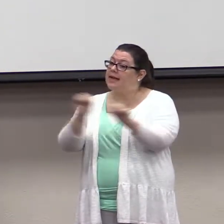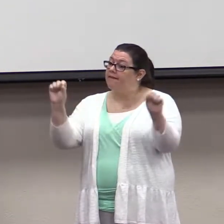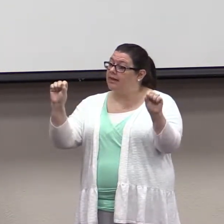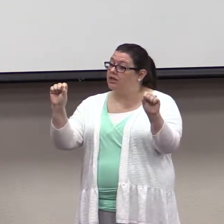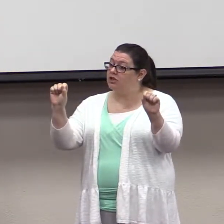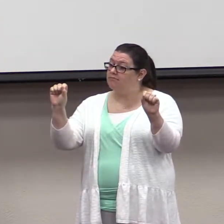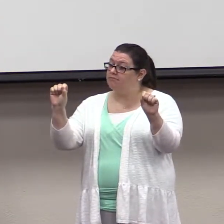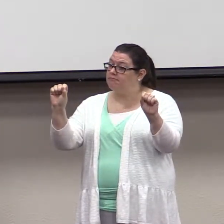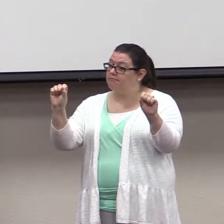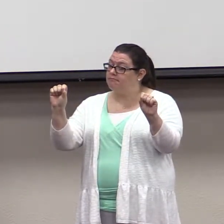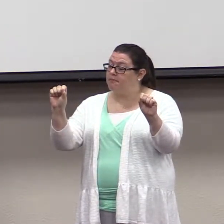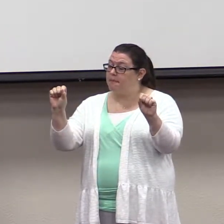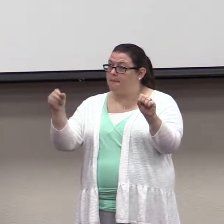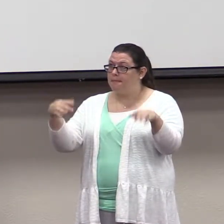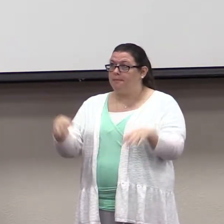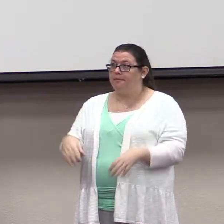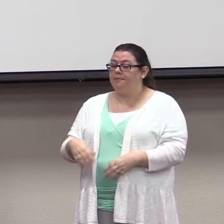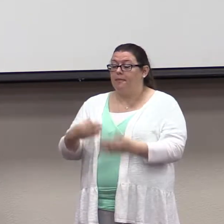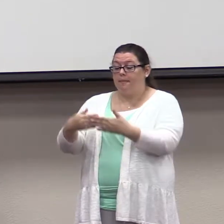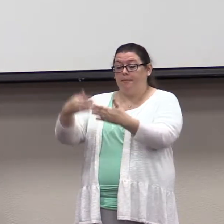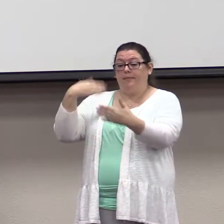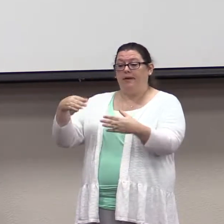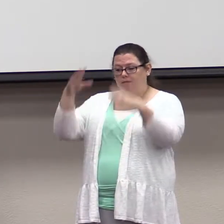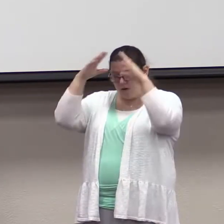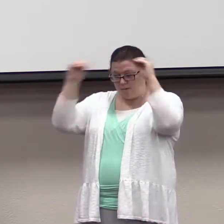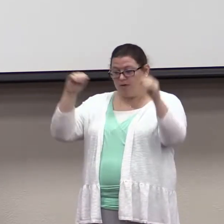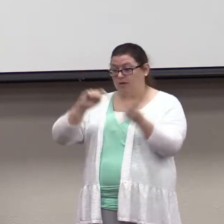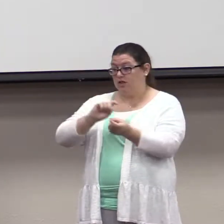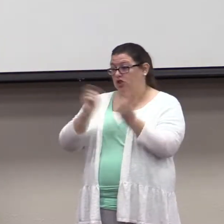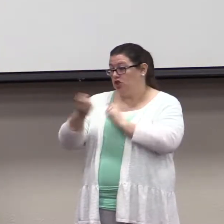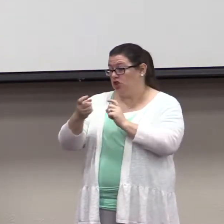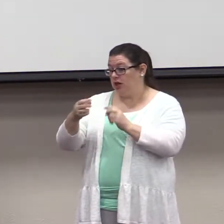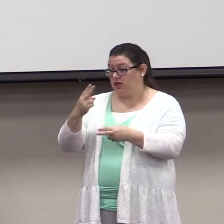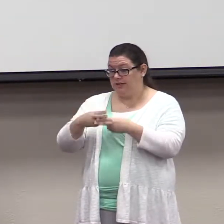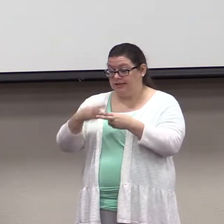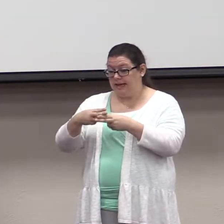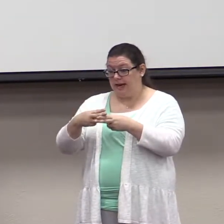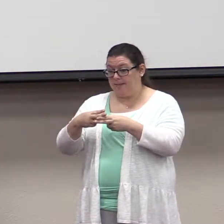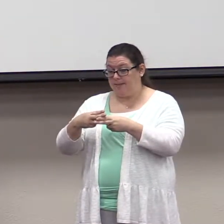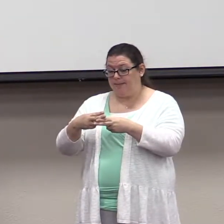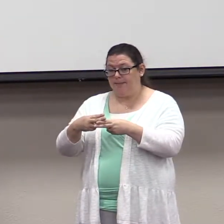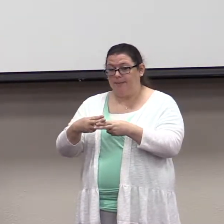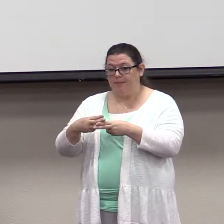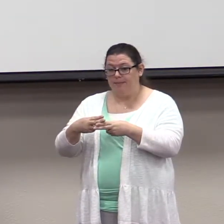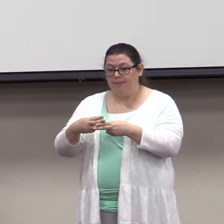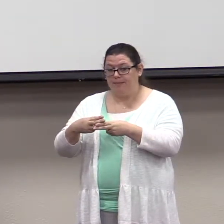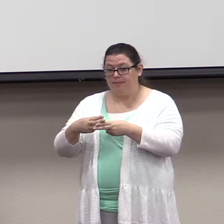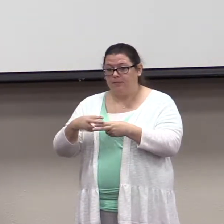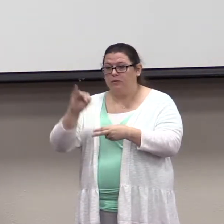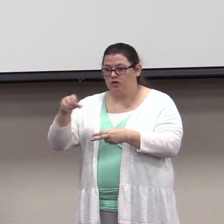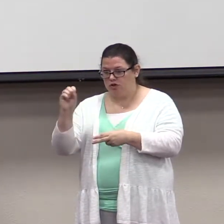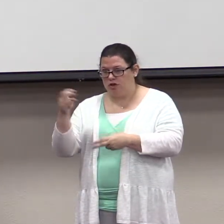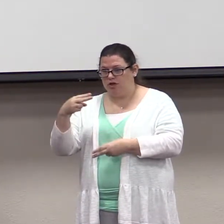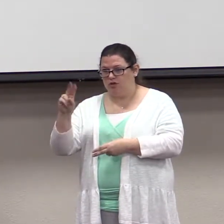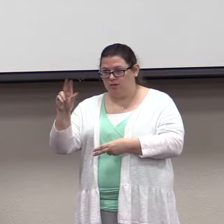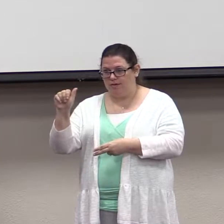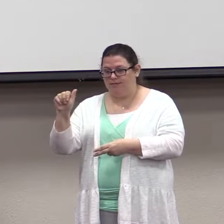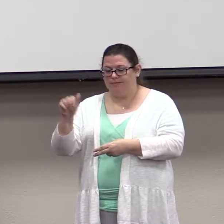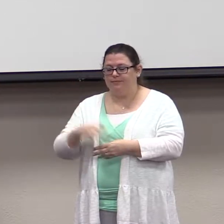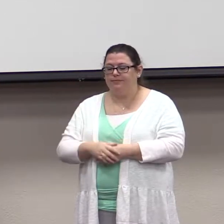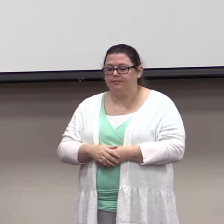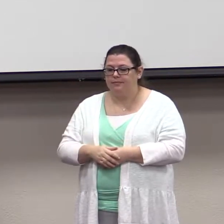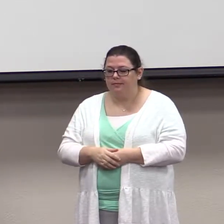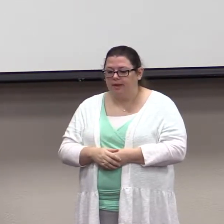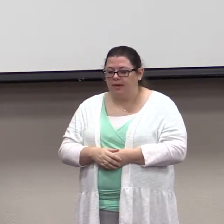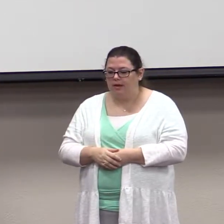to Yehoshua, or Joshua. Now, Joshua is first introduced to us as the person that Moses put in charge of the